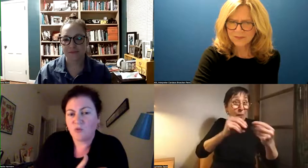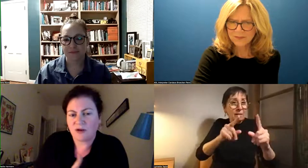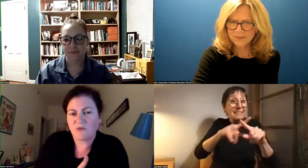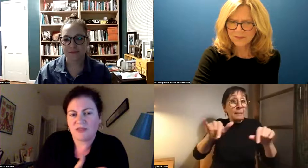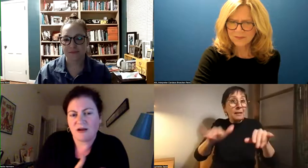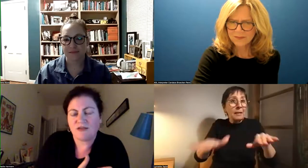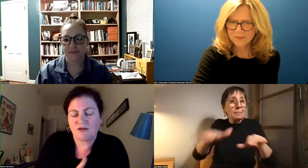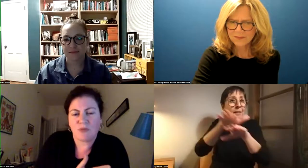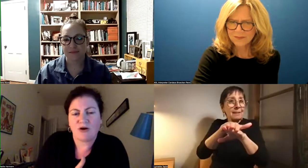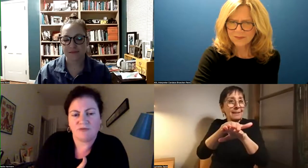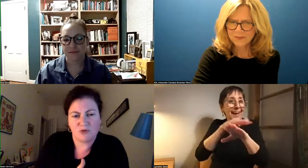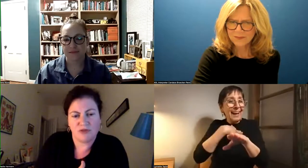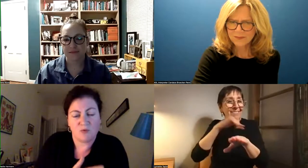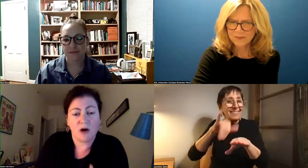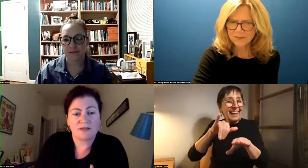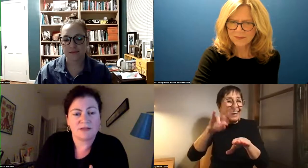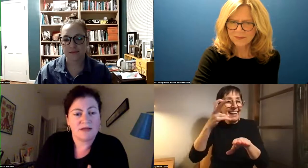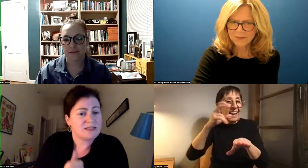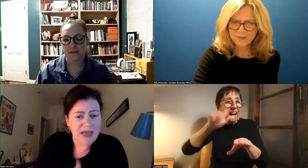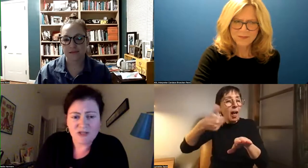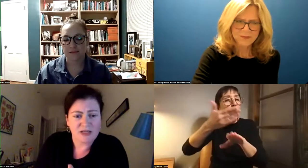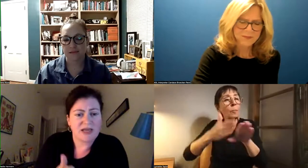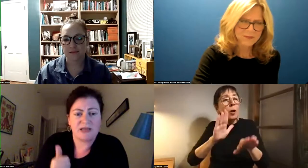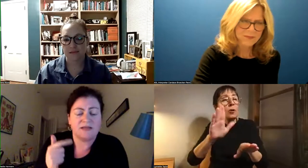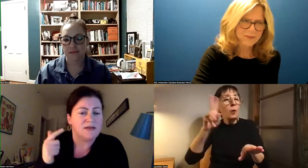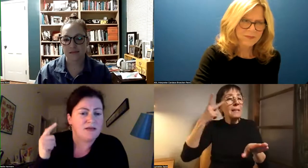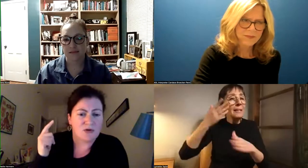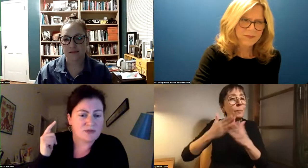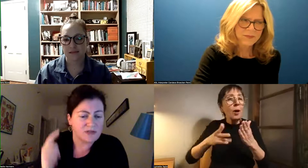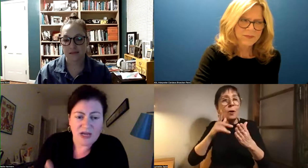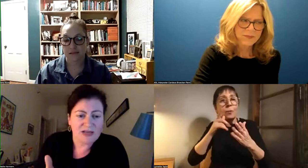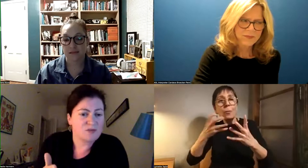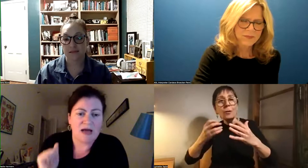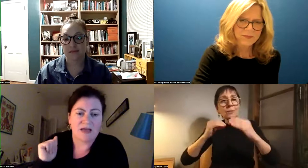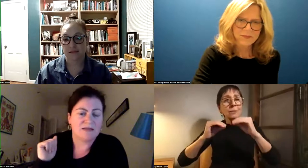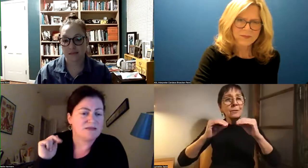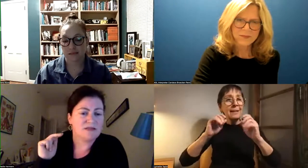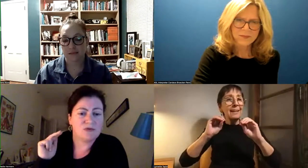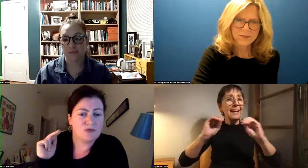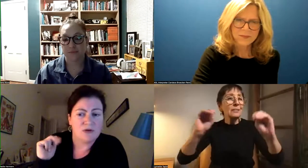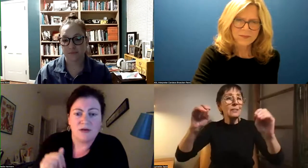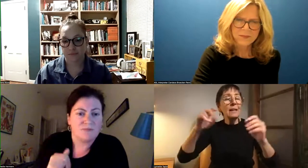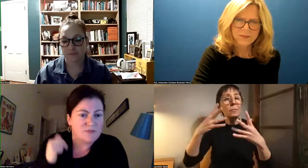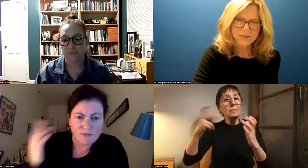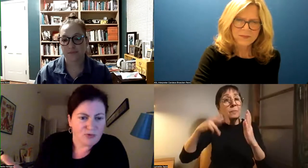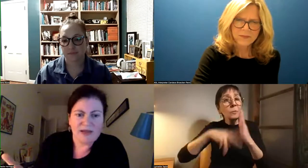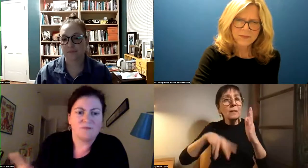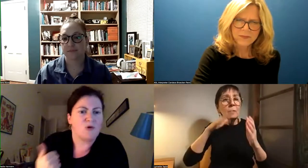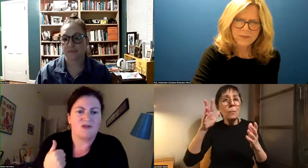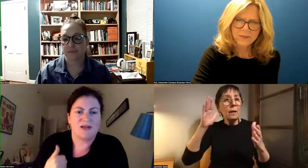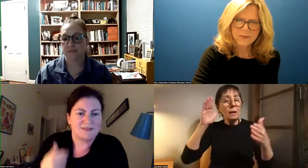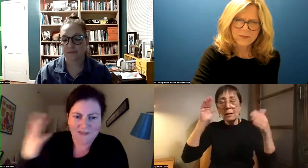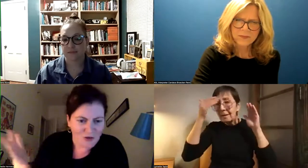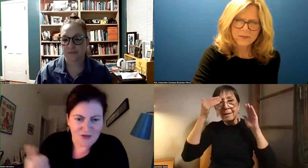be working with that other part of you that wants to educate, you know, to change minds, to bring